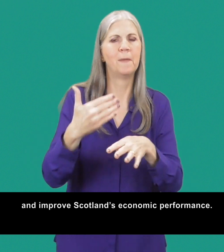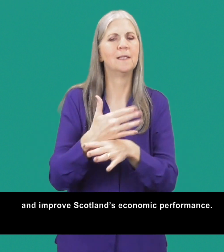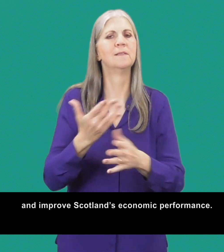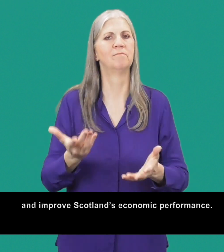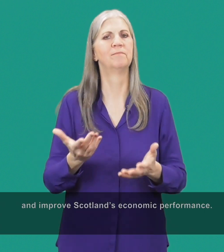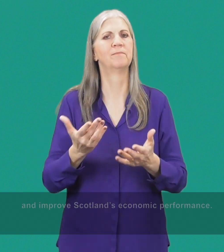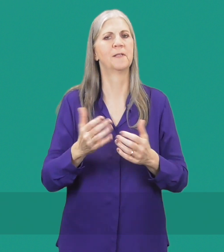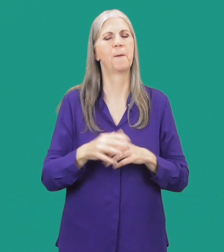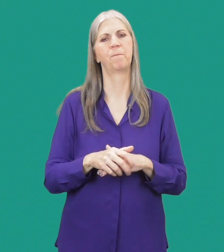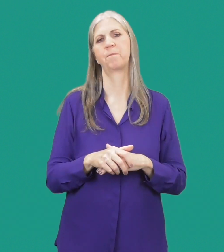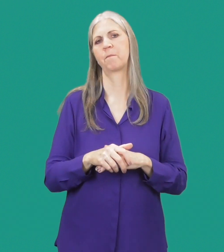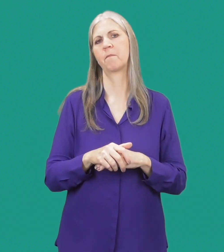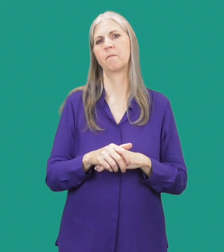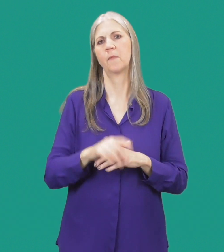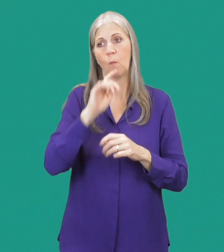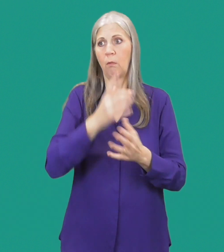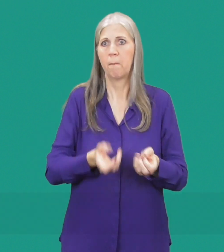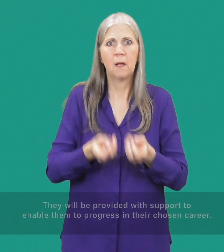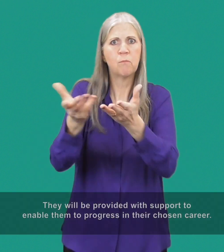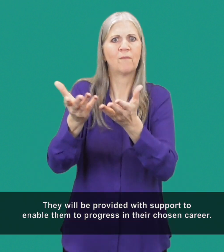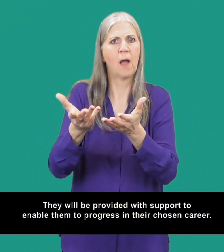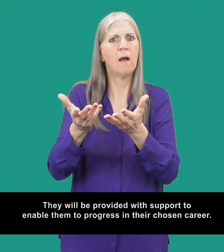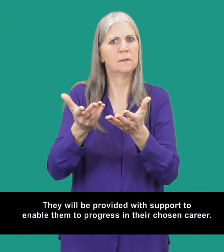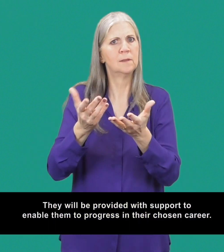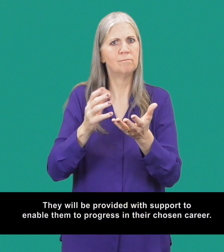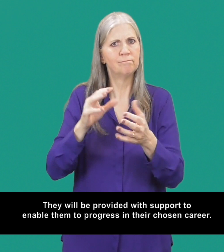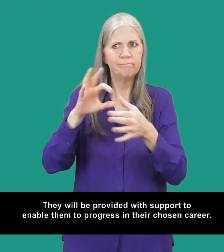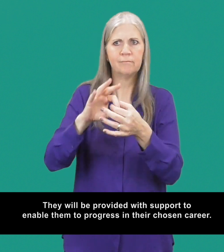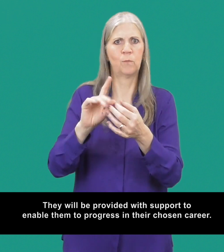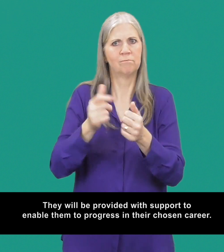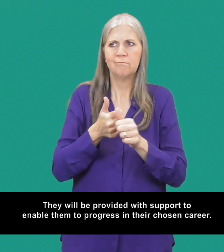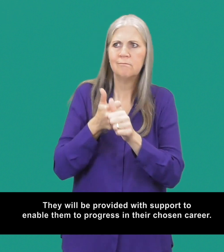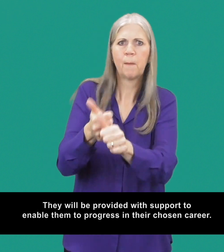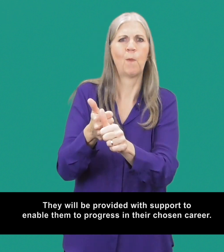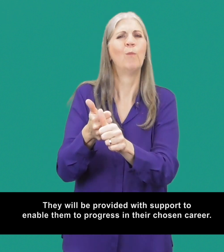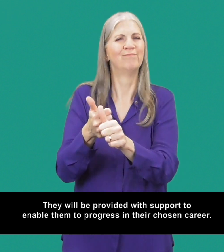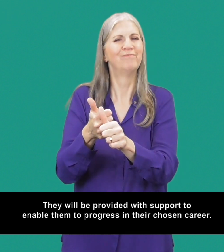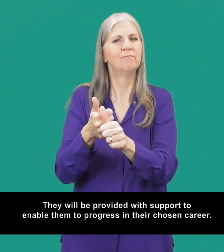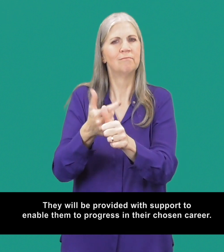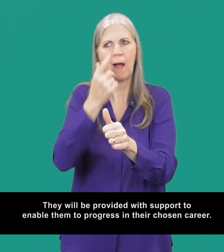They will be provided with support to enable them to progress in their chosen career.